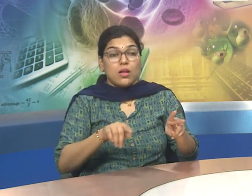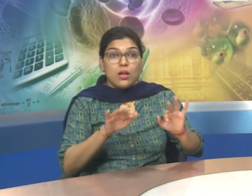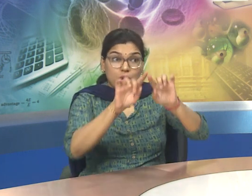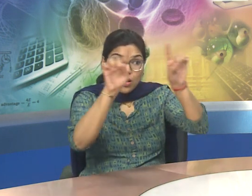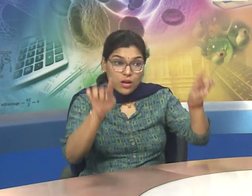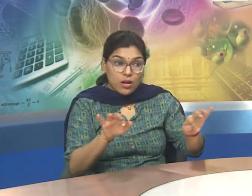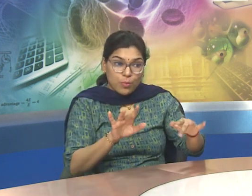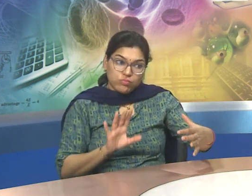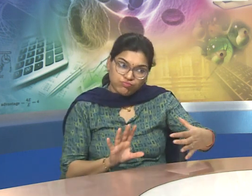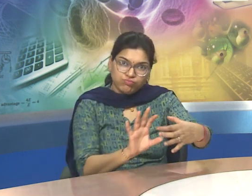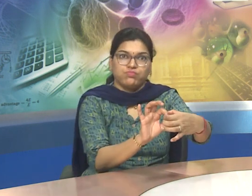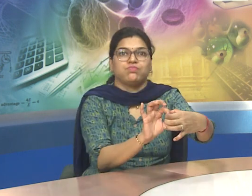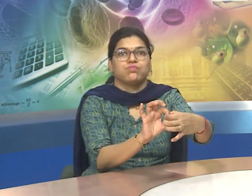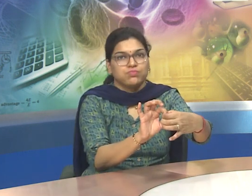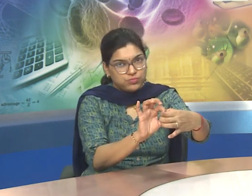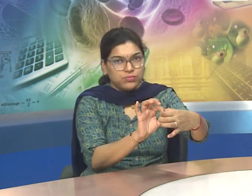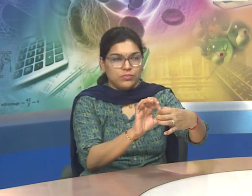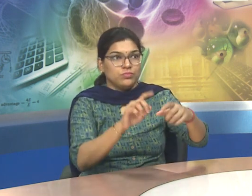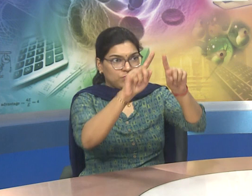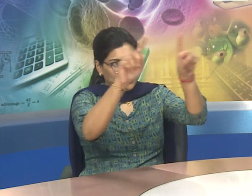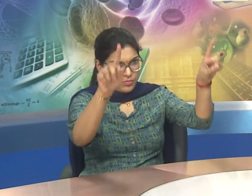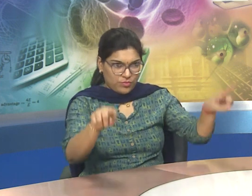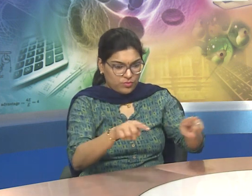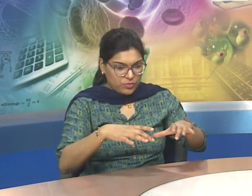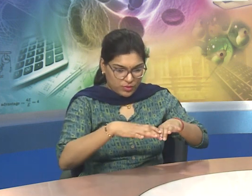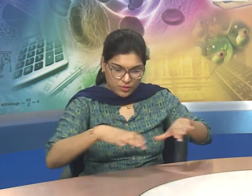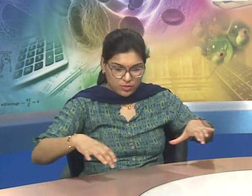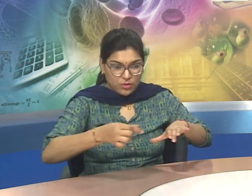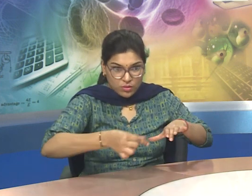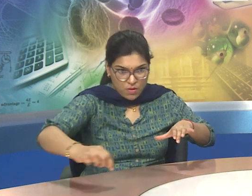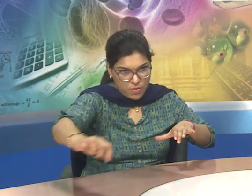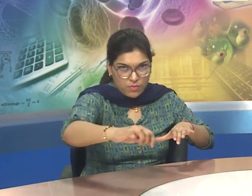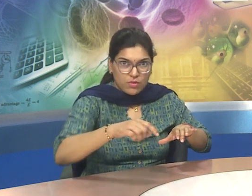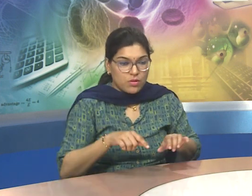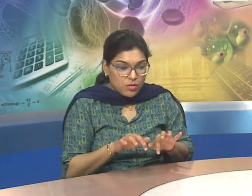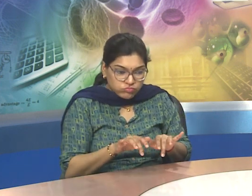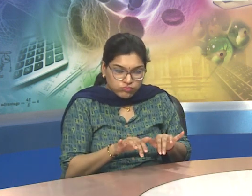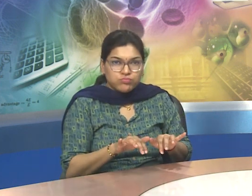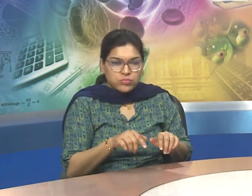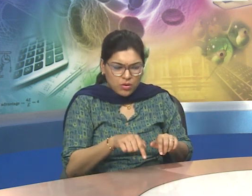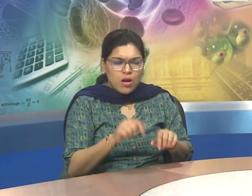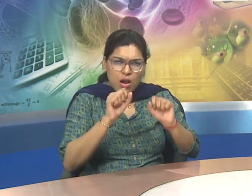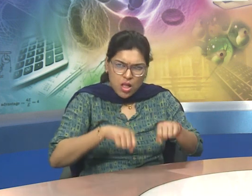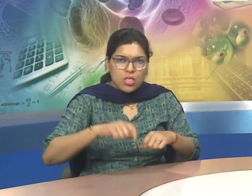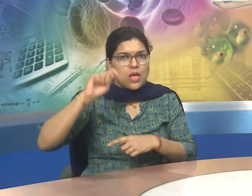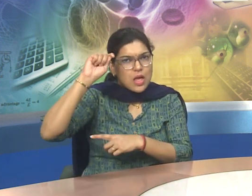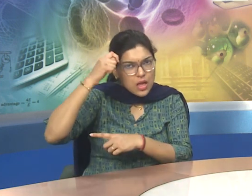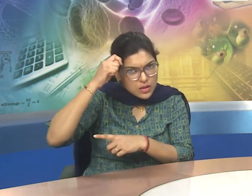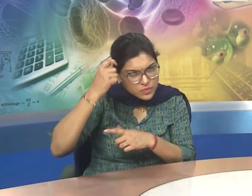The typewriter keyboard is a different keyboard, and this keyboard is used with a